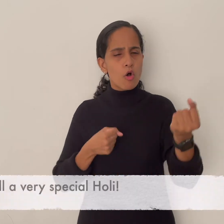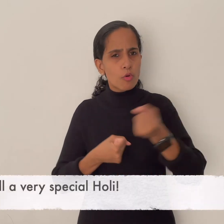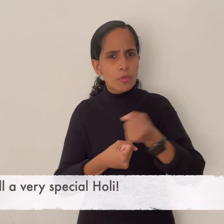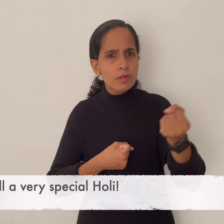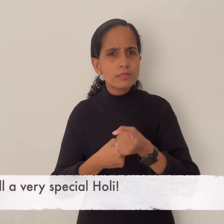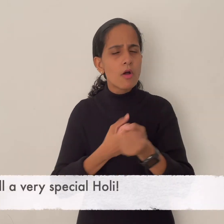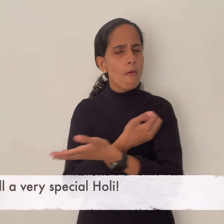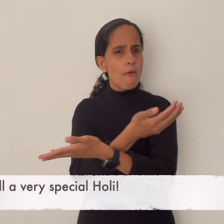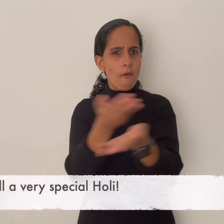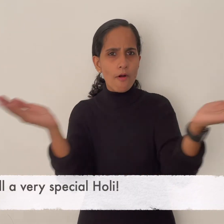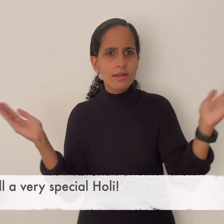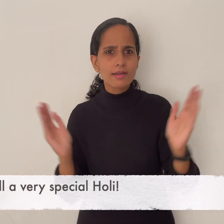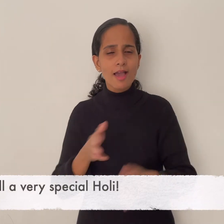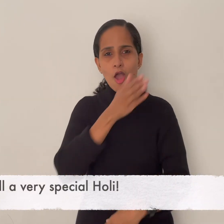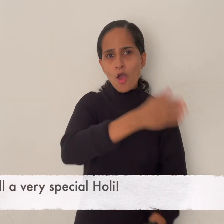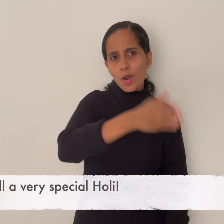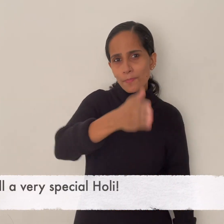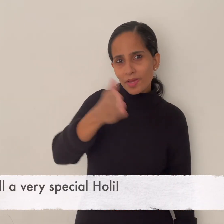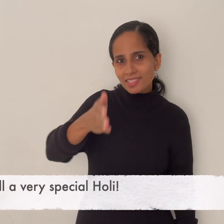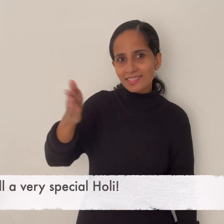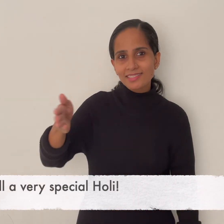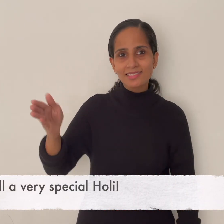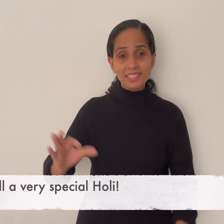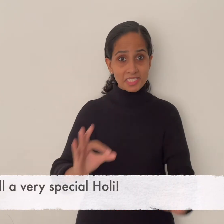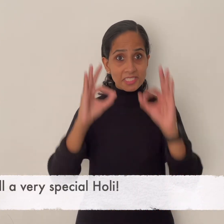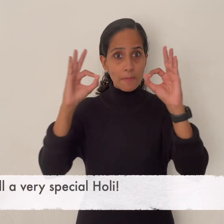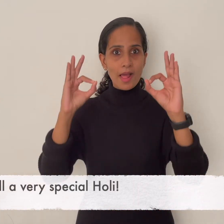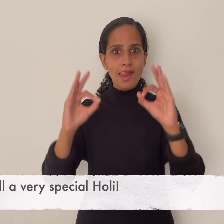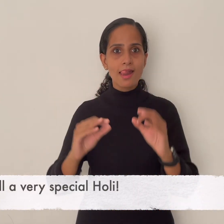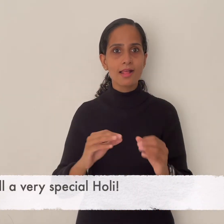Wish you all a very special Holi.